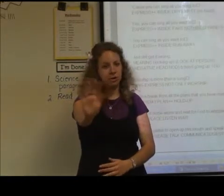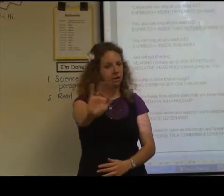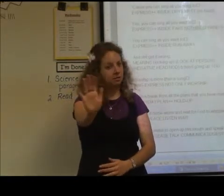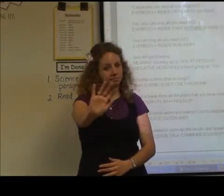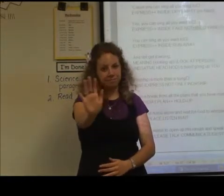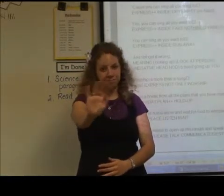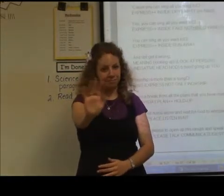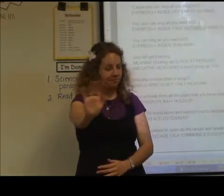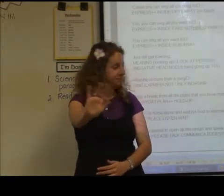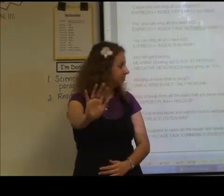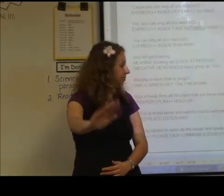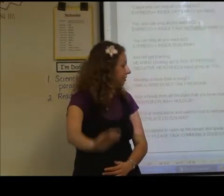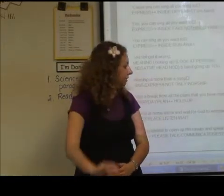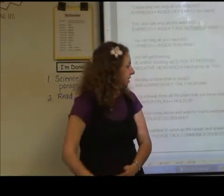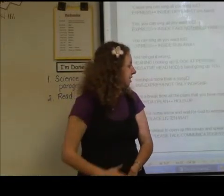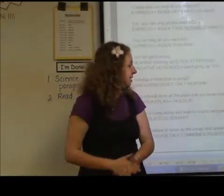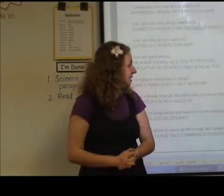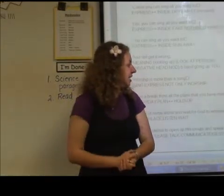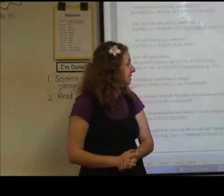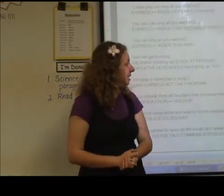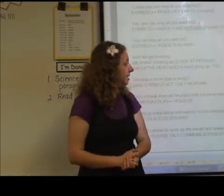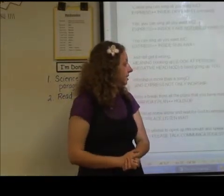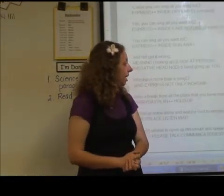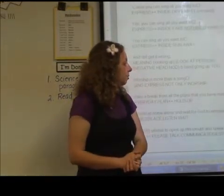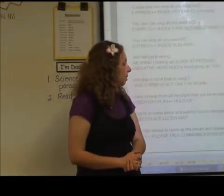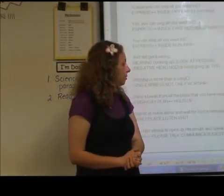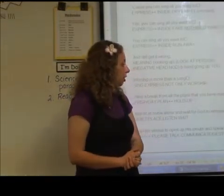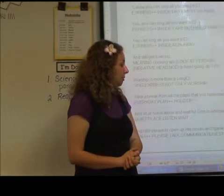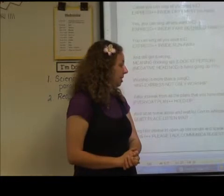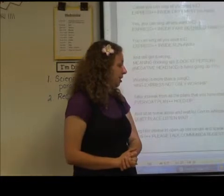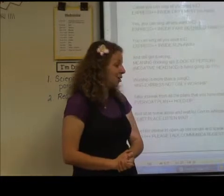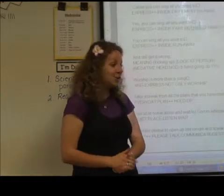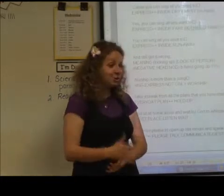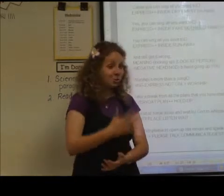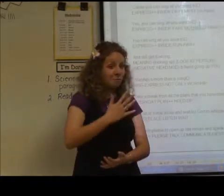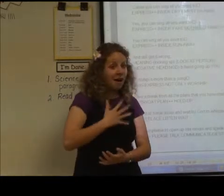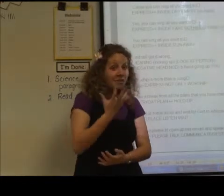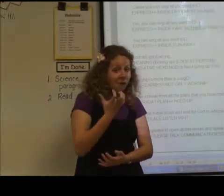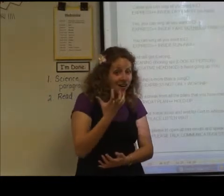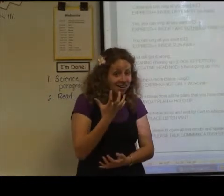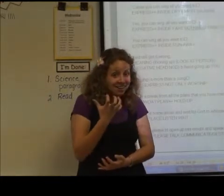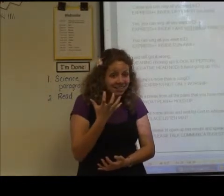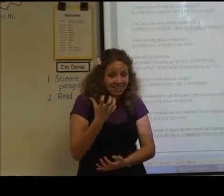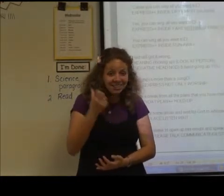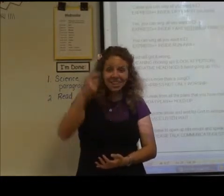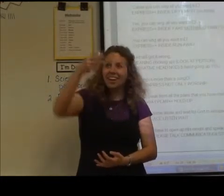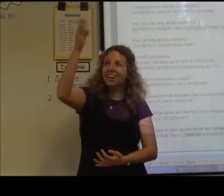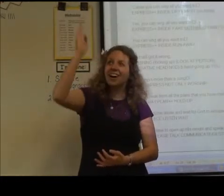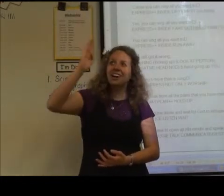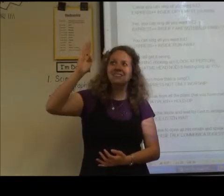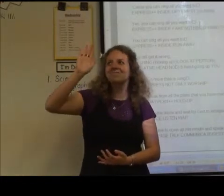it. And it says, anything I want with all my heart. So my wants, and God,